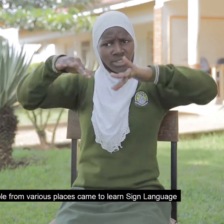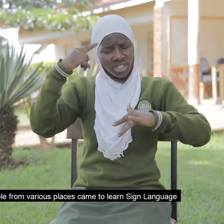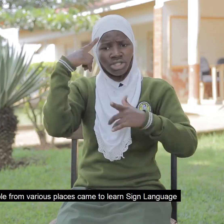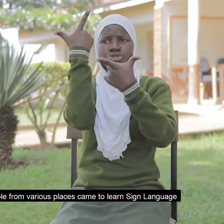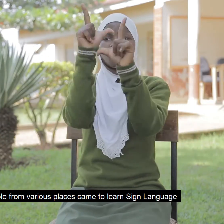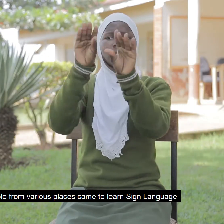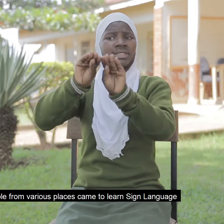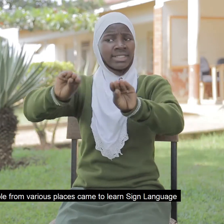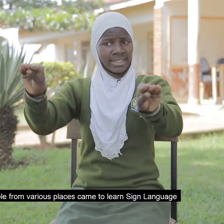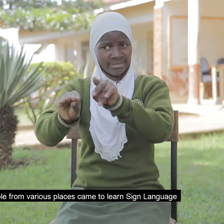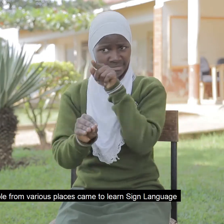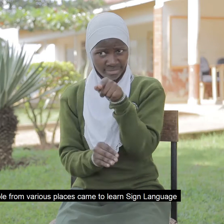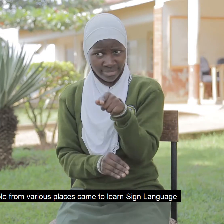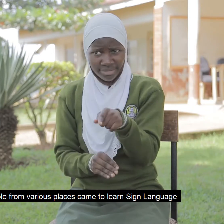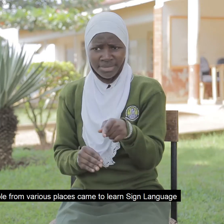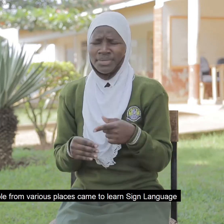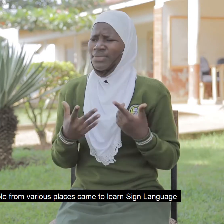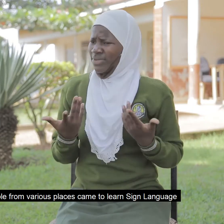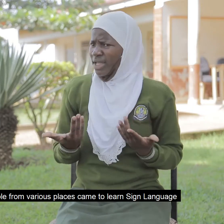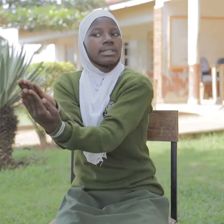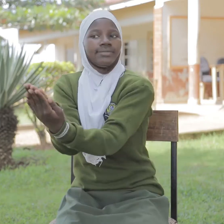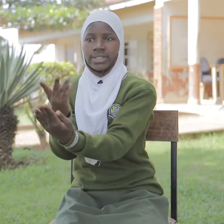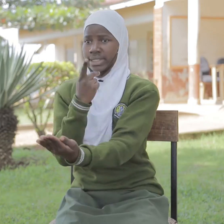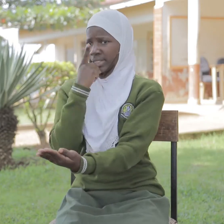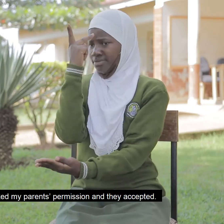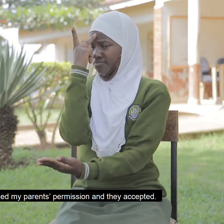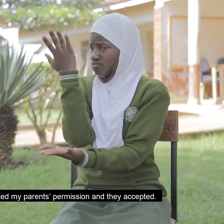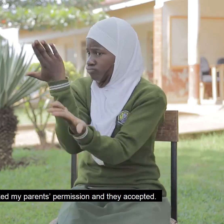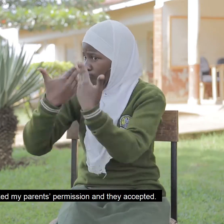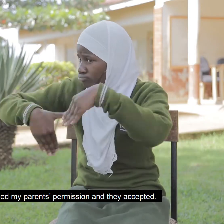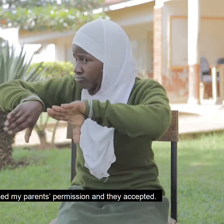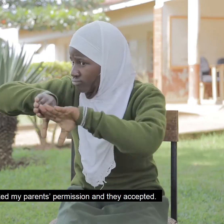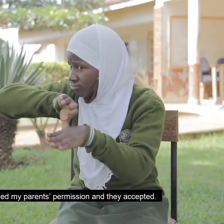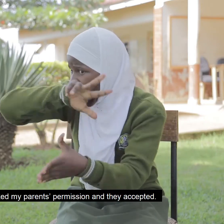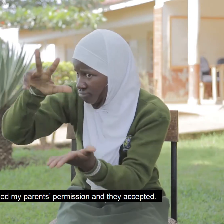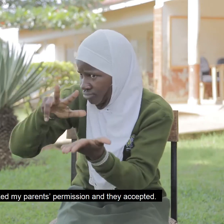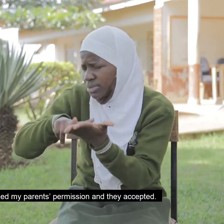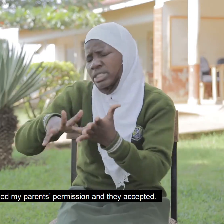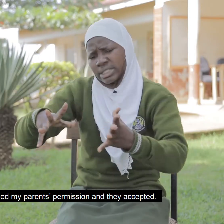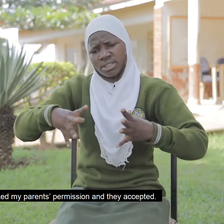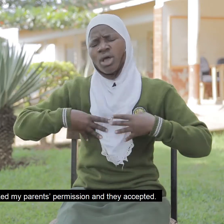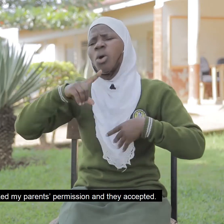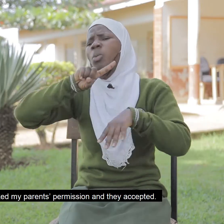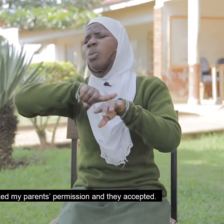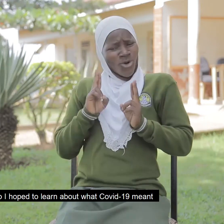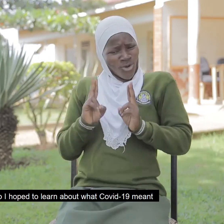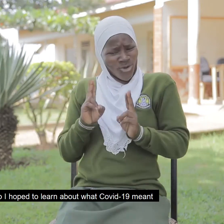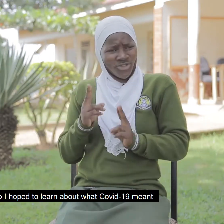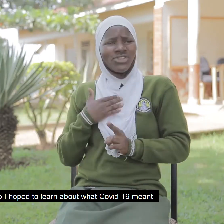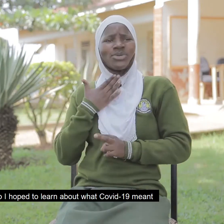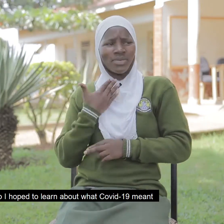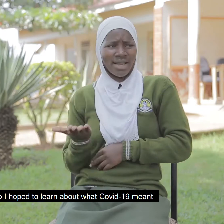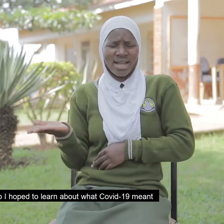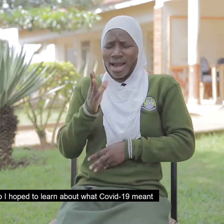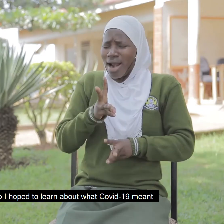from various places to learn sign language. I asked my parents permission, they accepted. I also hoped to learn